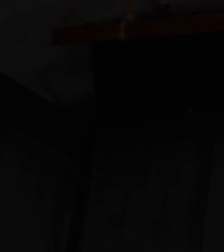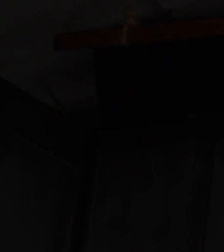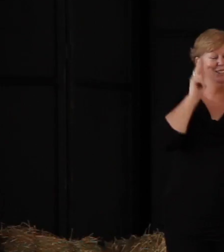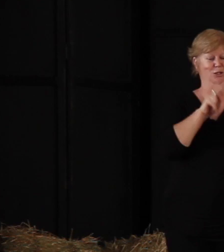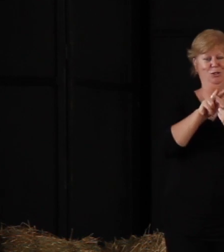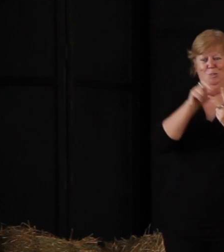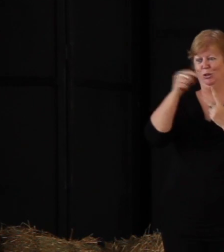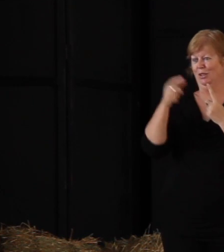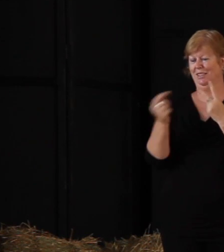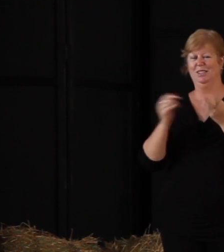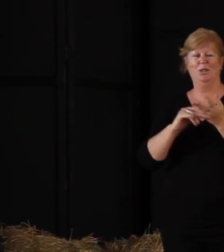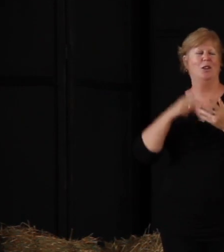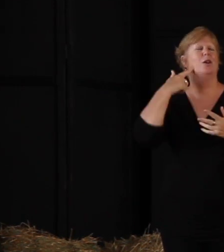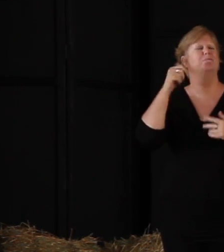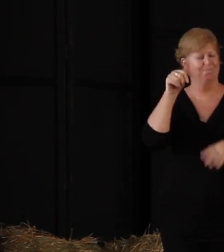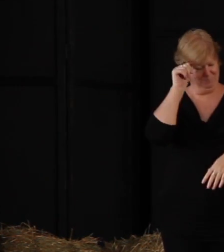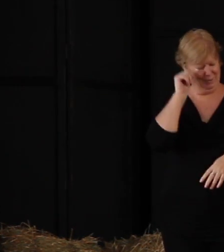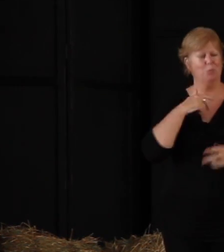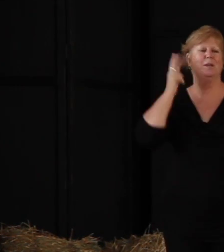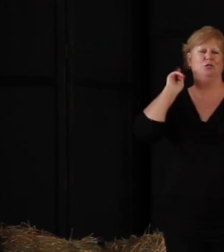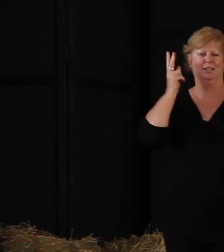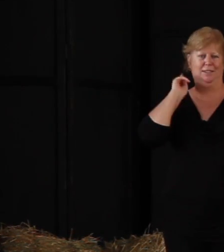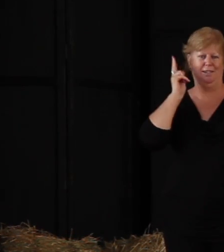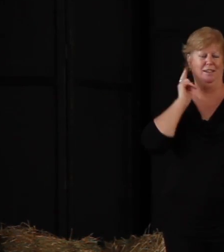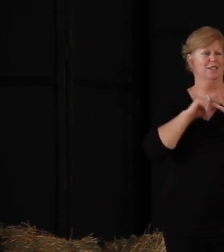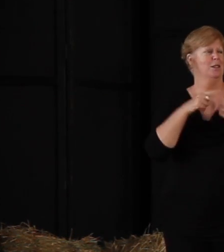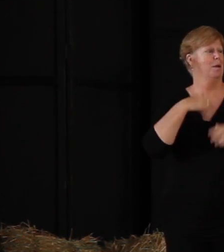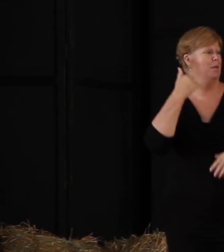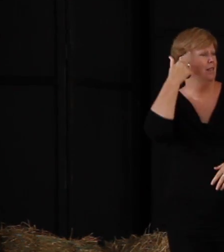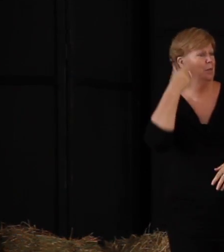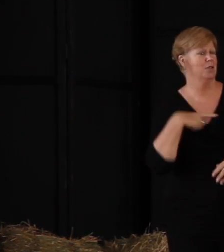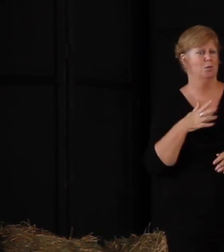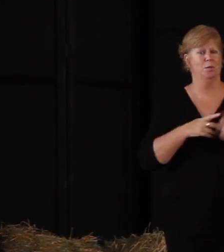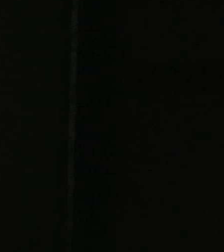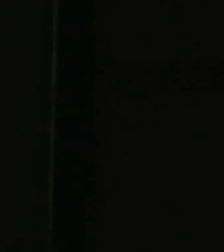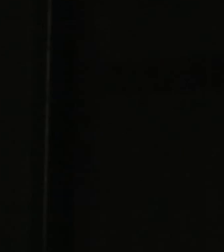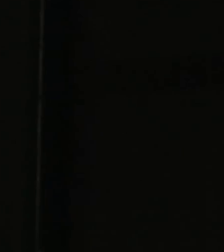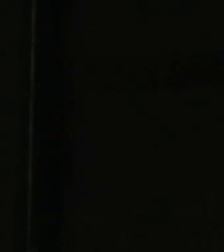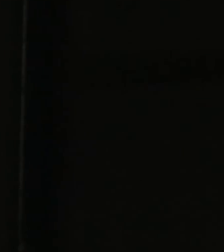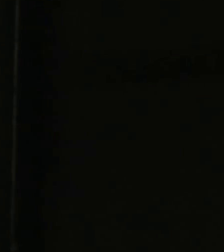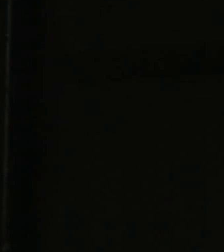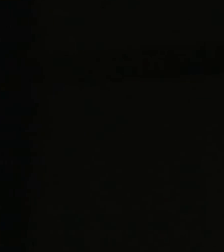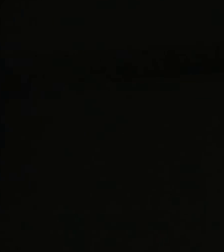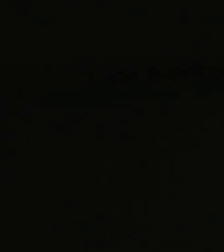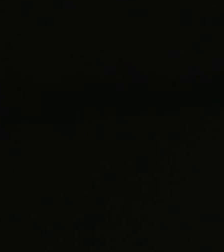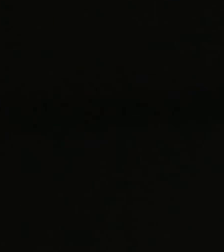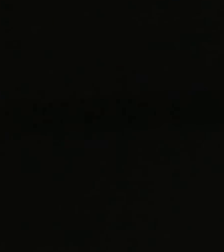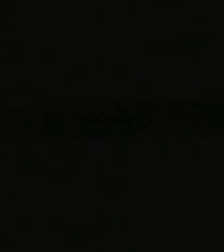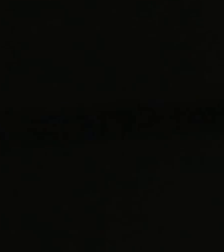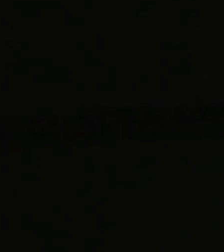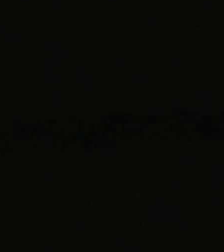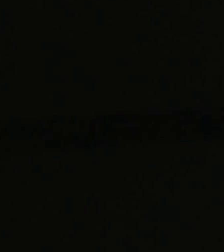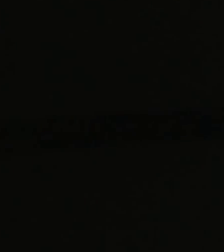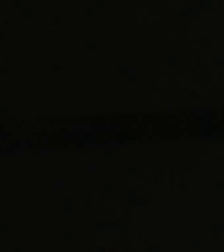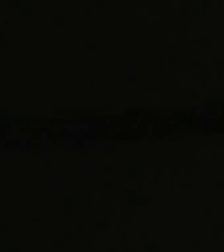choices. So I thought, I know what I'll do, I'll be a hairdresser. So you might be thinking, because I wanted to be a hairdresser, maybe it was because I'm a really good talker. You've already noticed I'm a really good